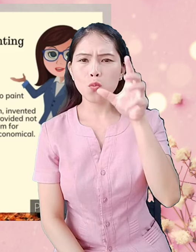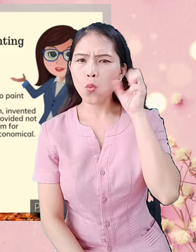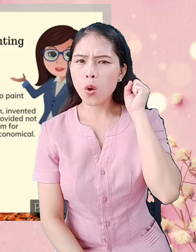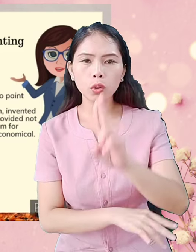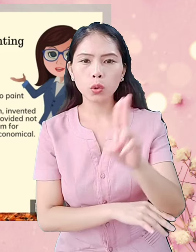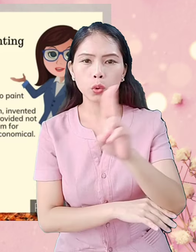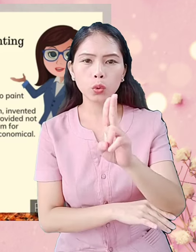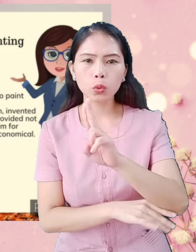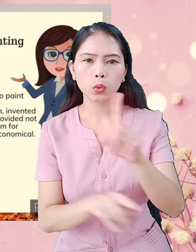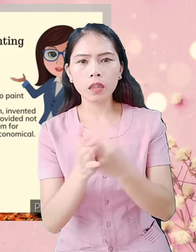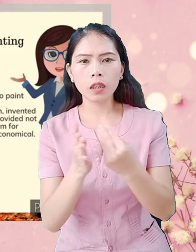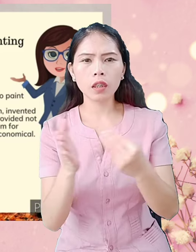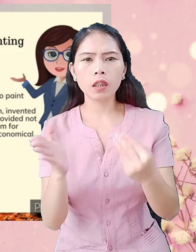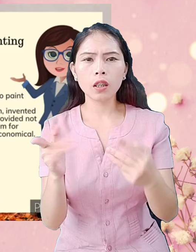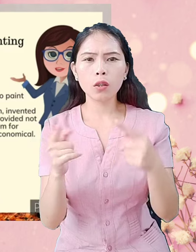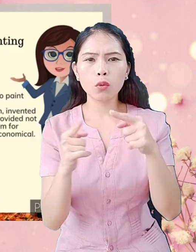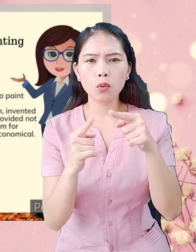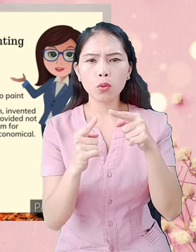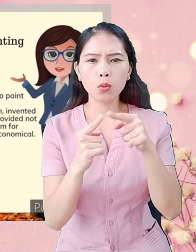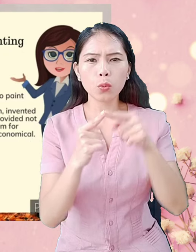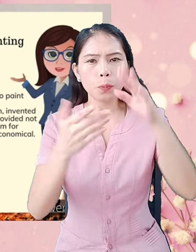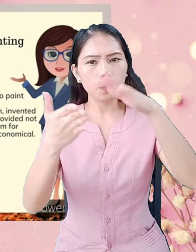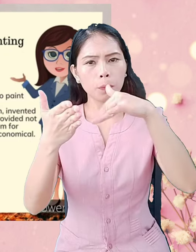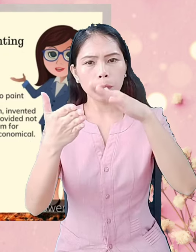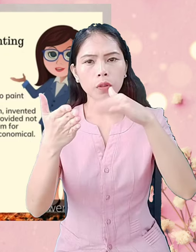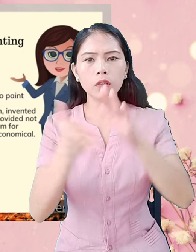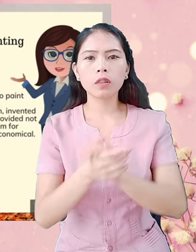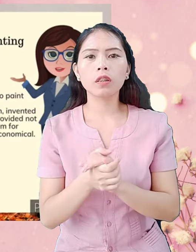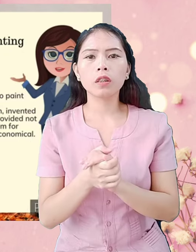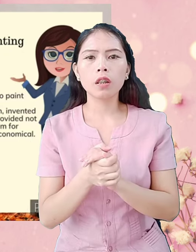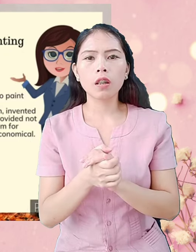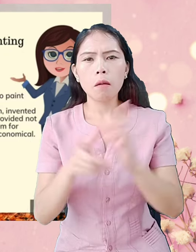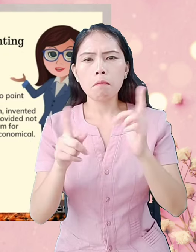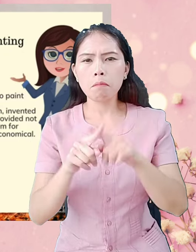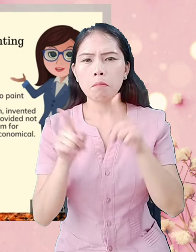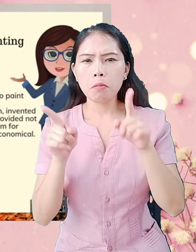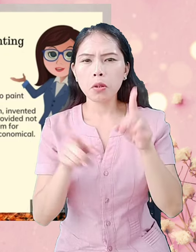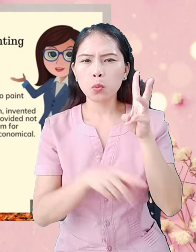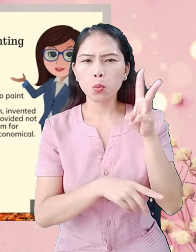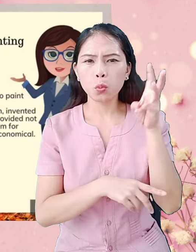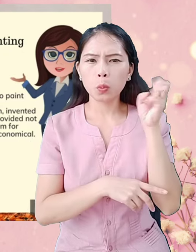Silk was often used as a medium to